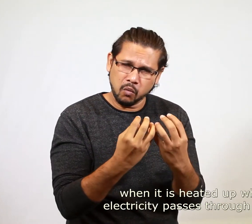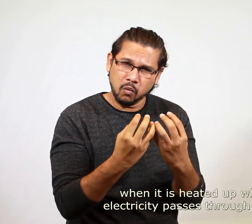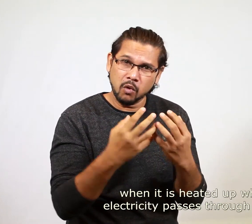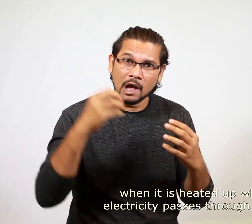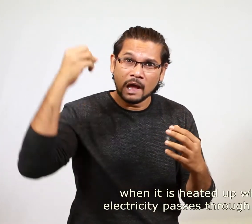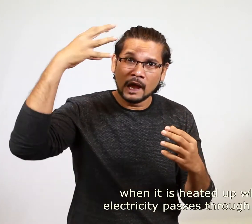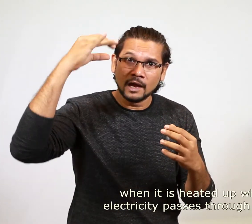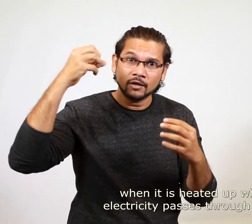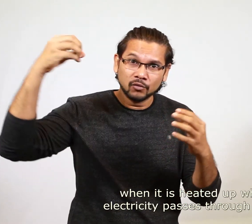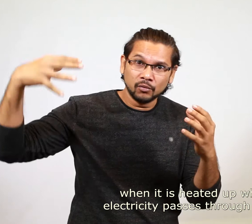electricity passes through them.